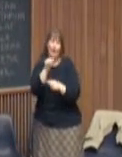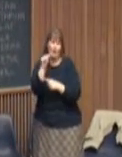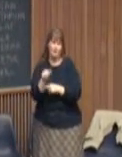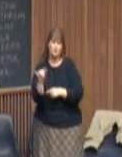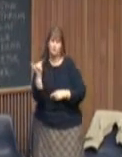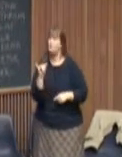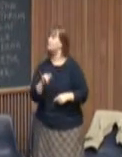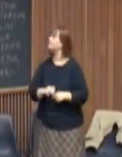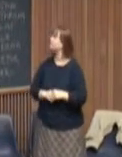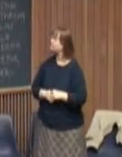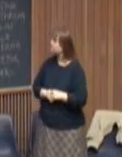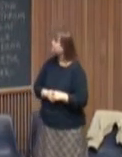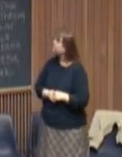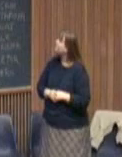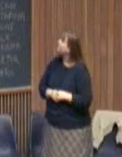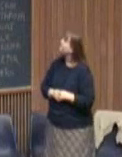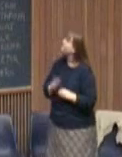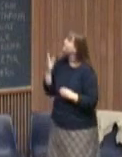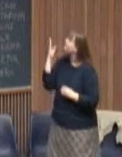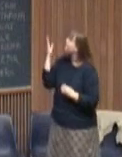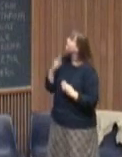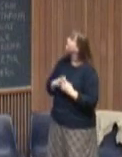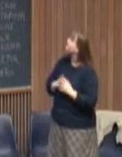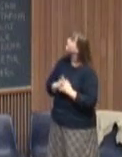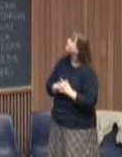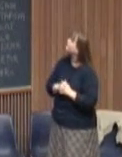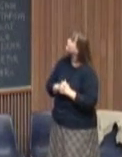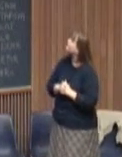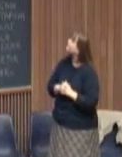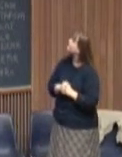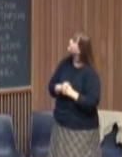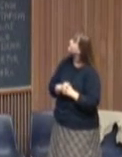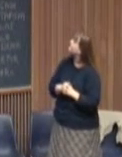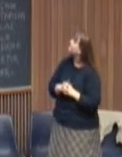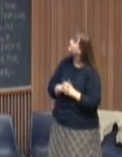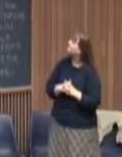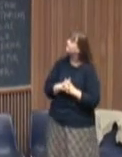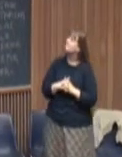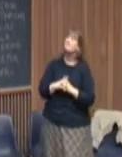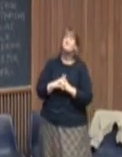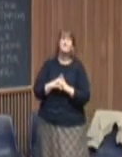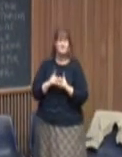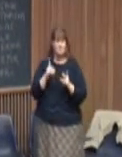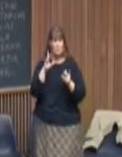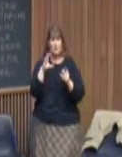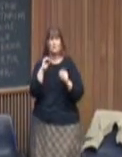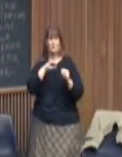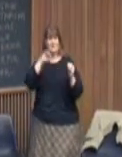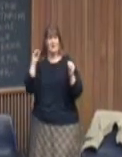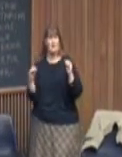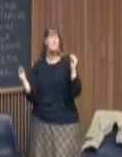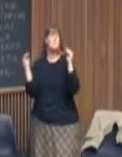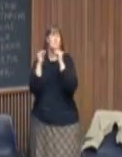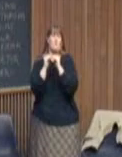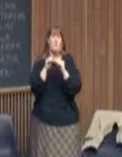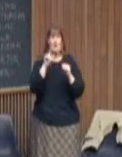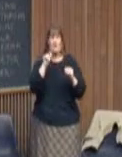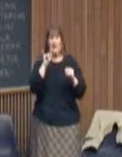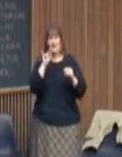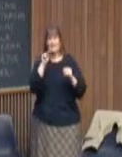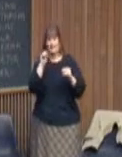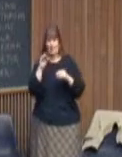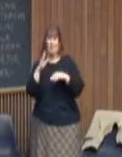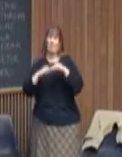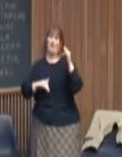whites in Houston, and 100% more likely to consent search Hispanics in Houston. And in Austin, it's 380 and 180